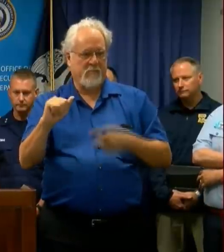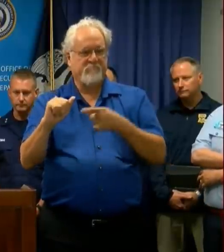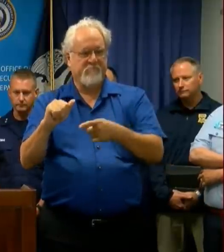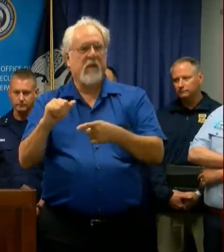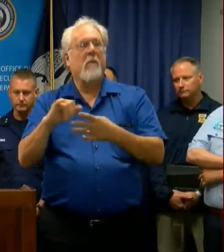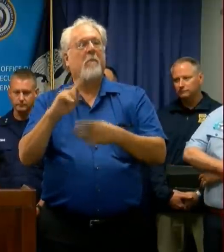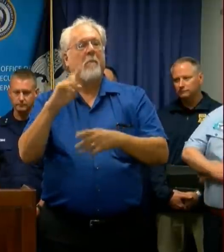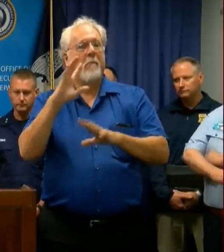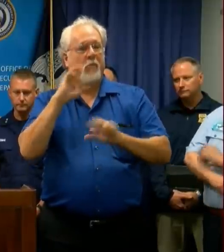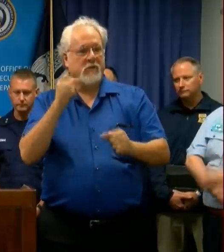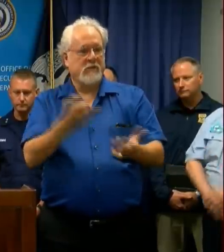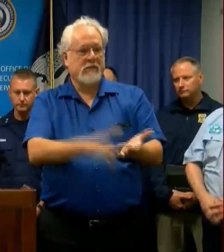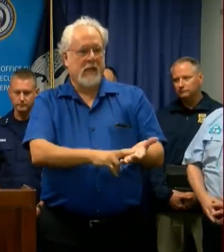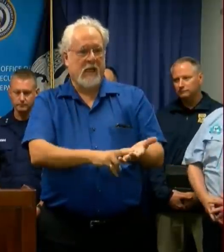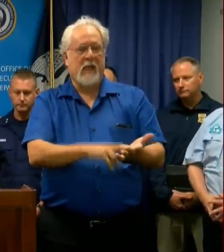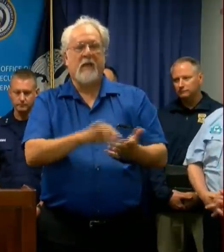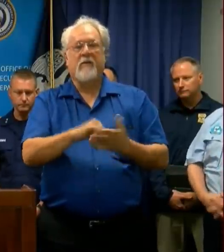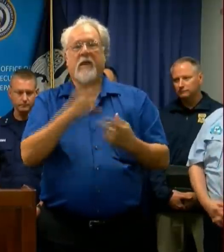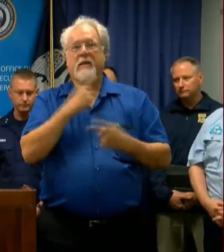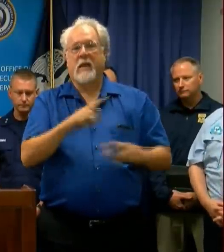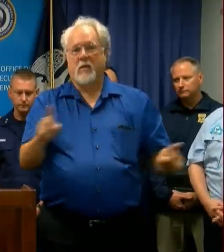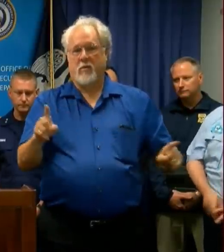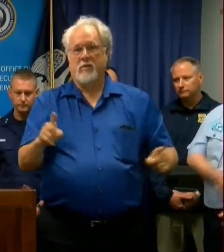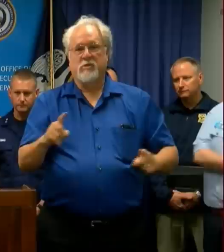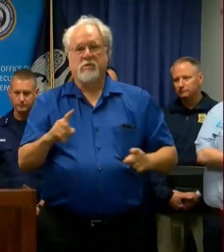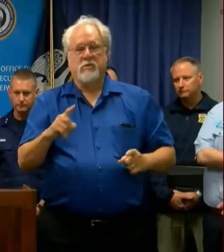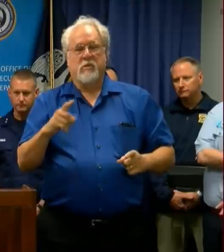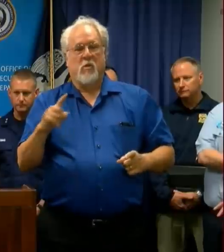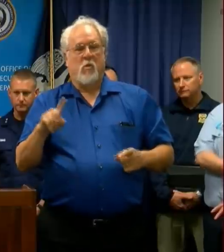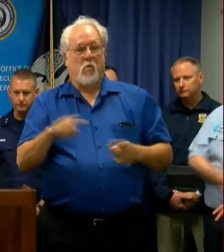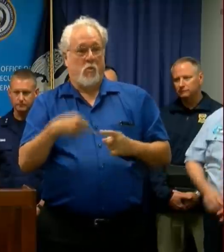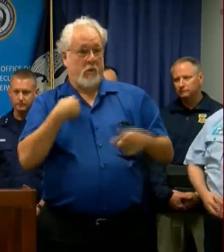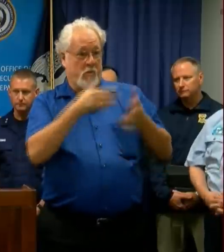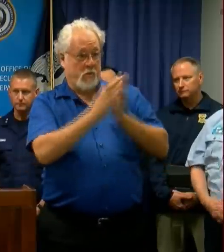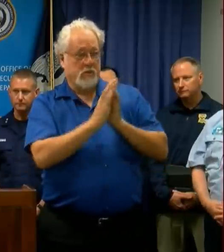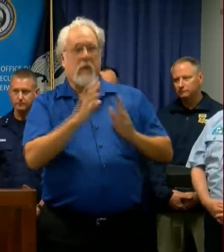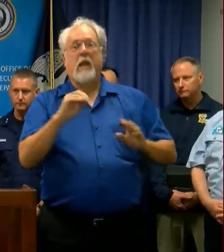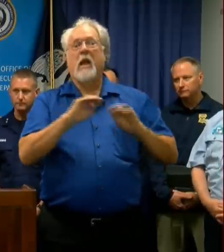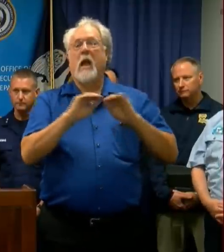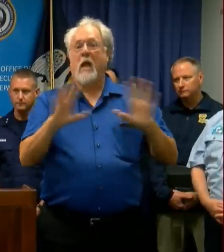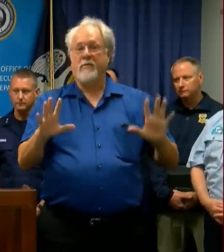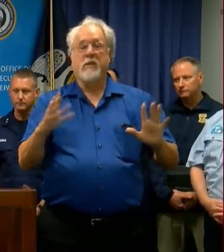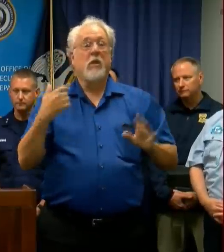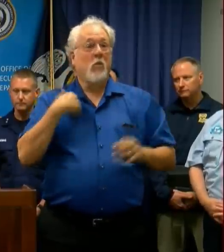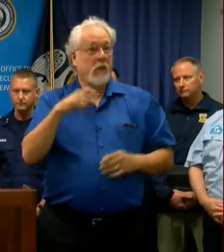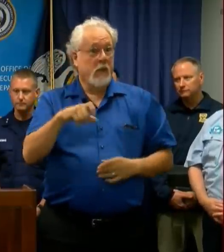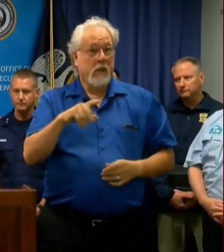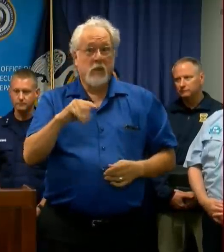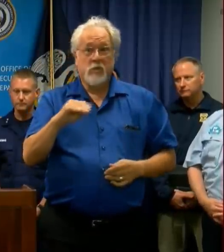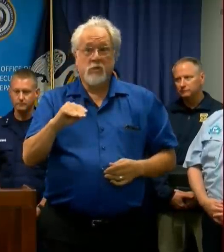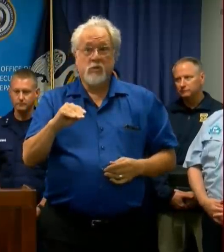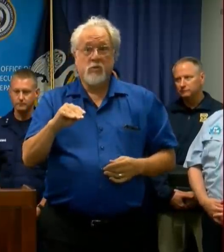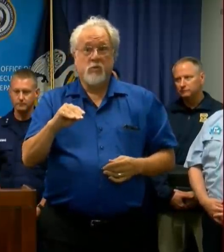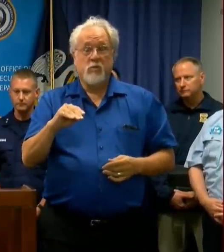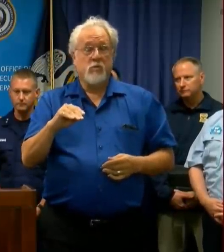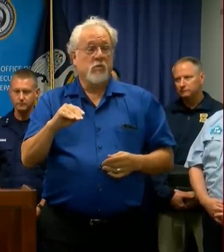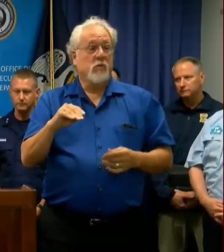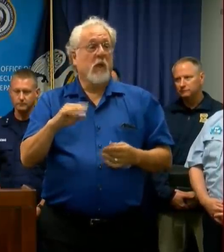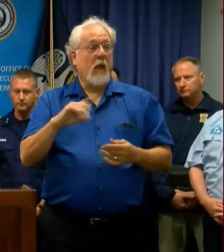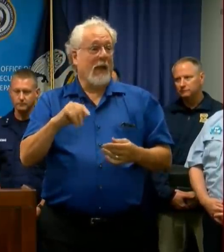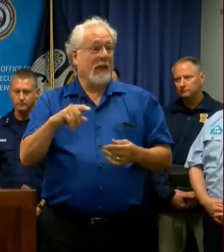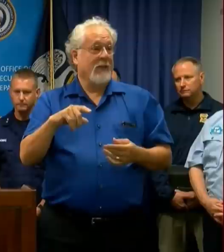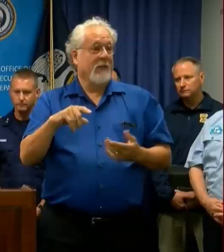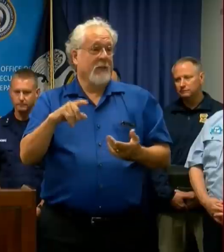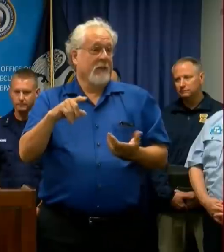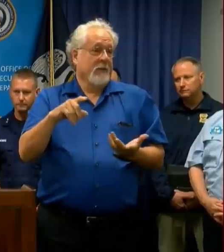that the president did sign the declaration upon our request. And obviously, if we need to and the situation warrants,